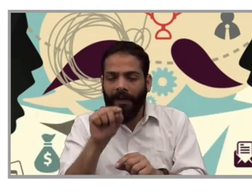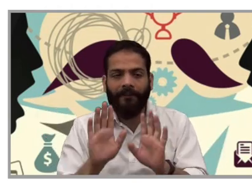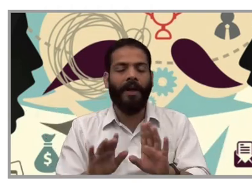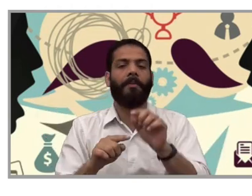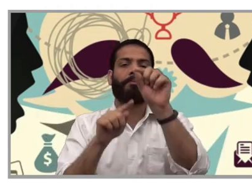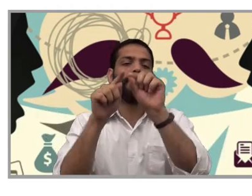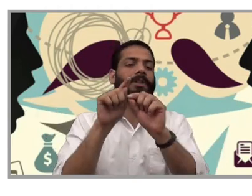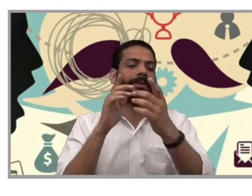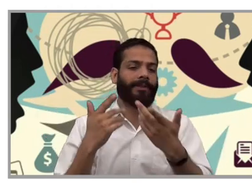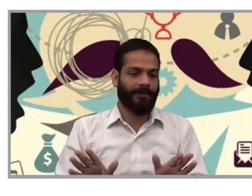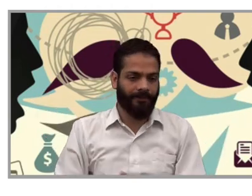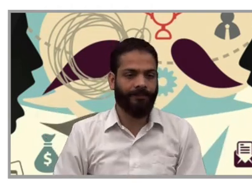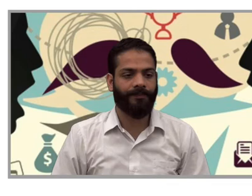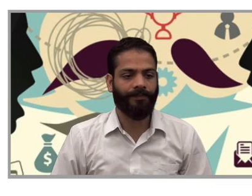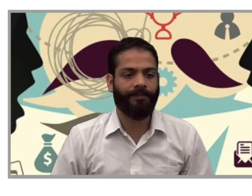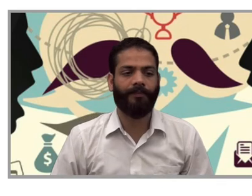etc.